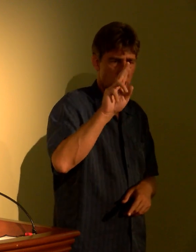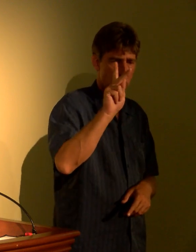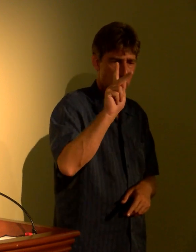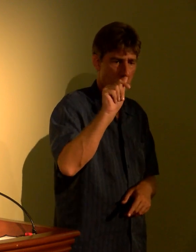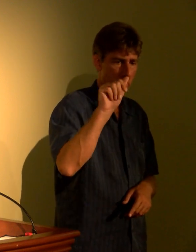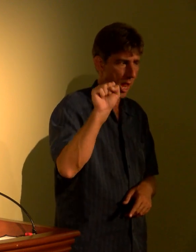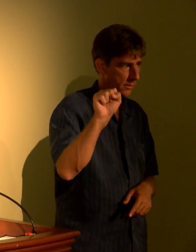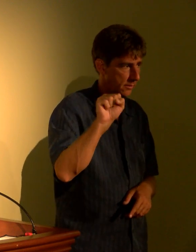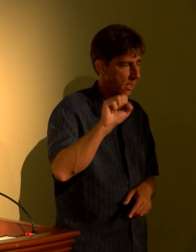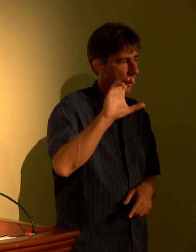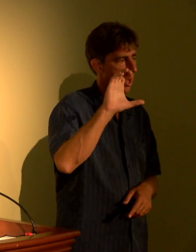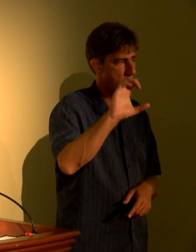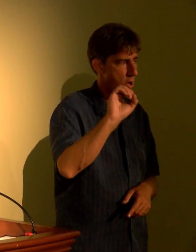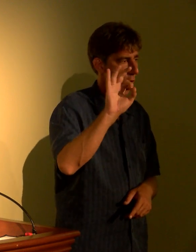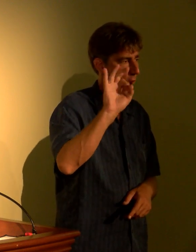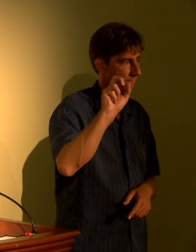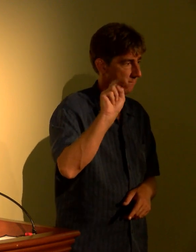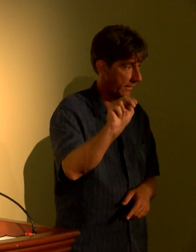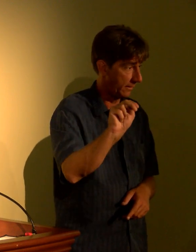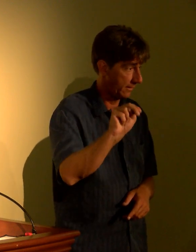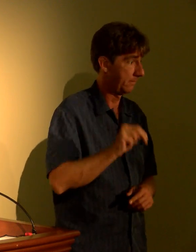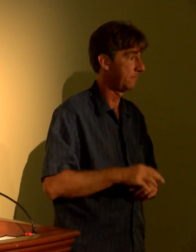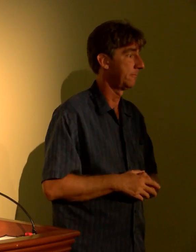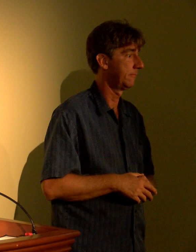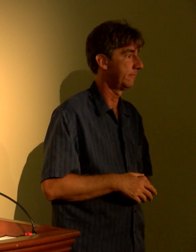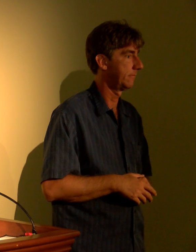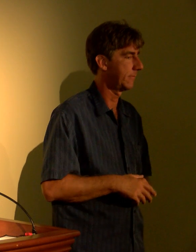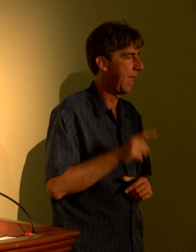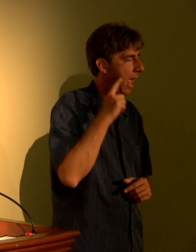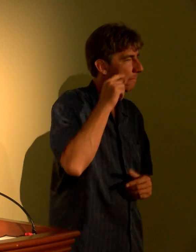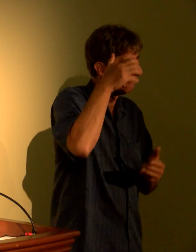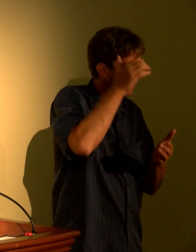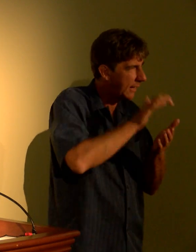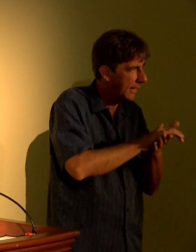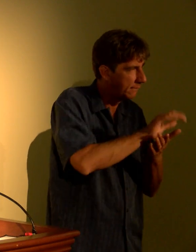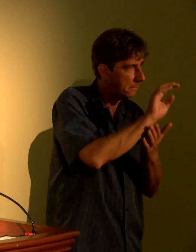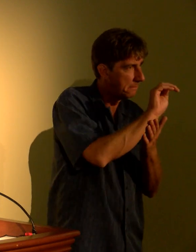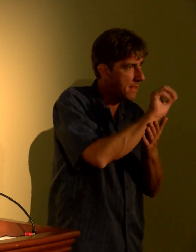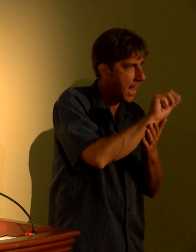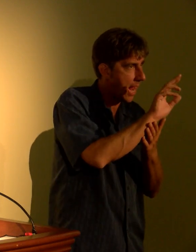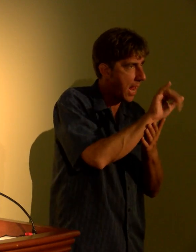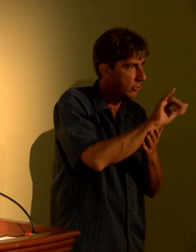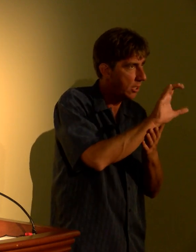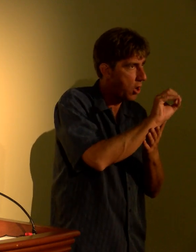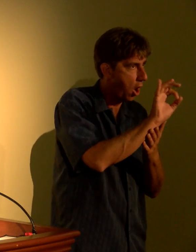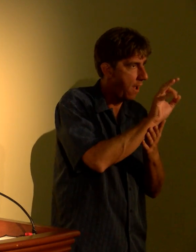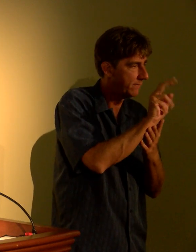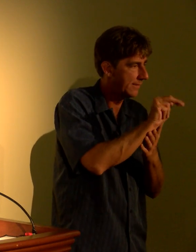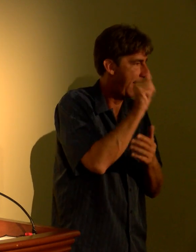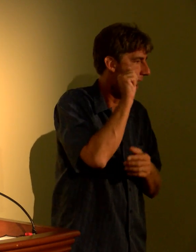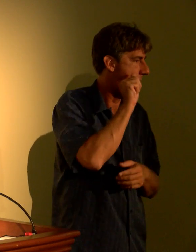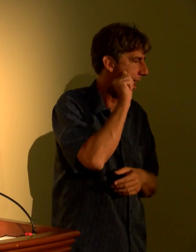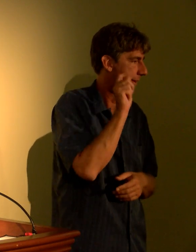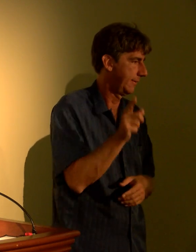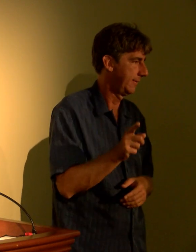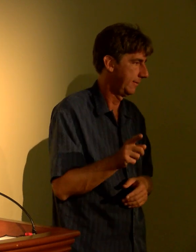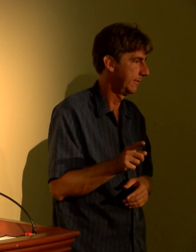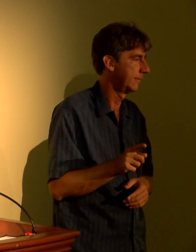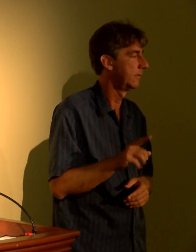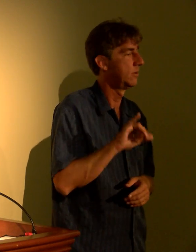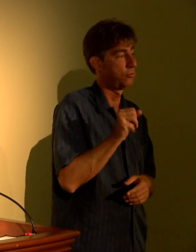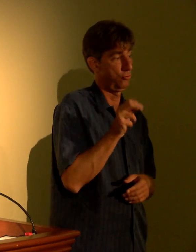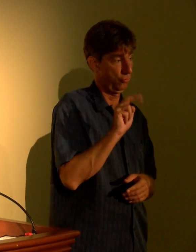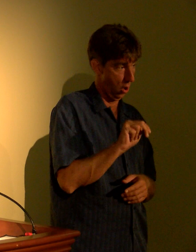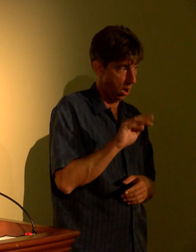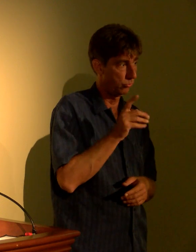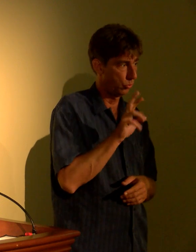she might have been Mary Coffin's aunt. John Brewster presumably